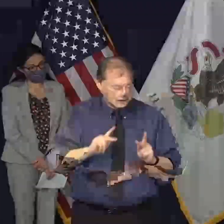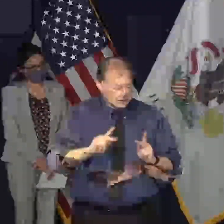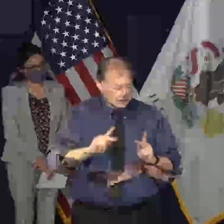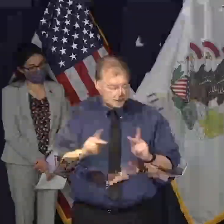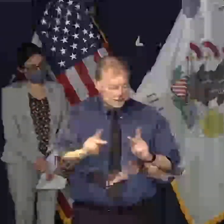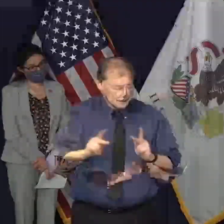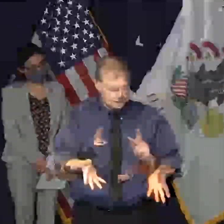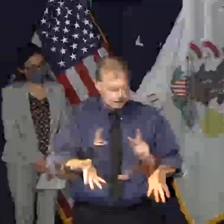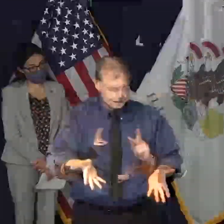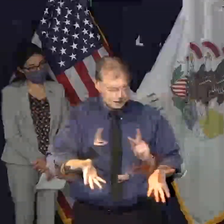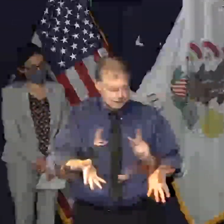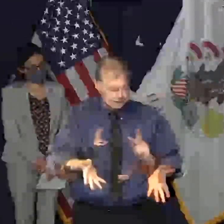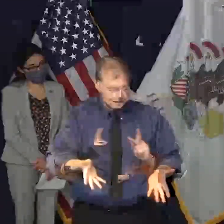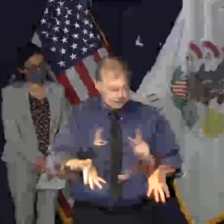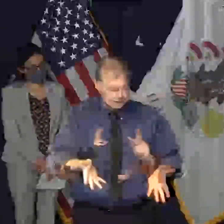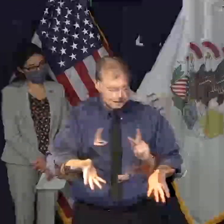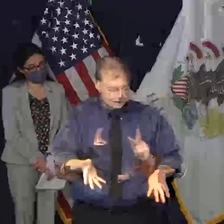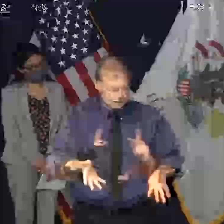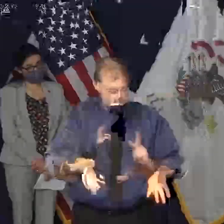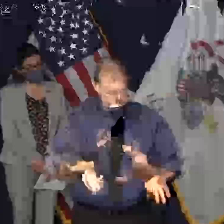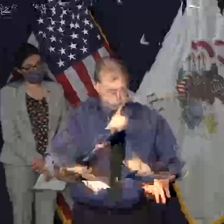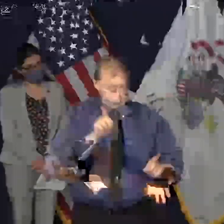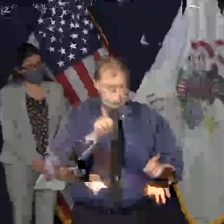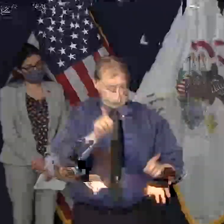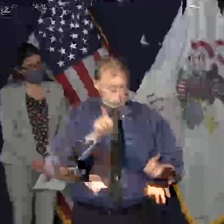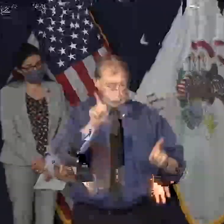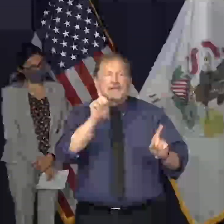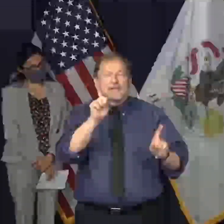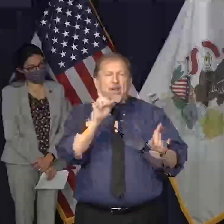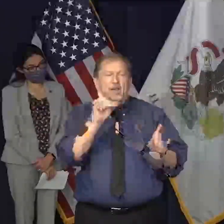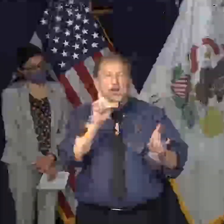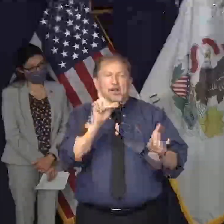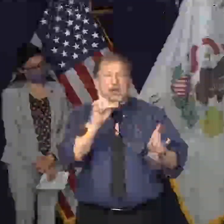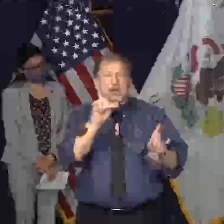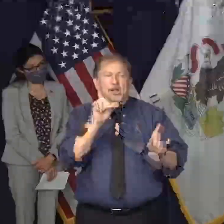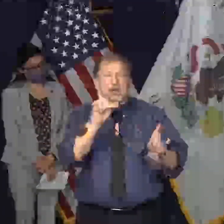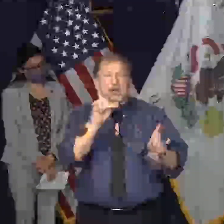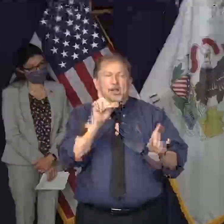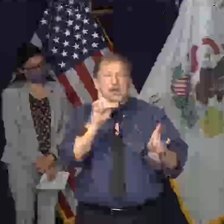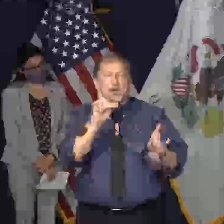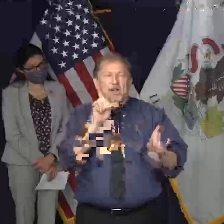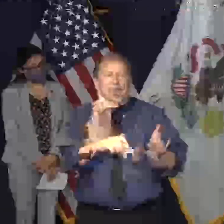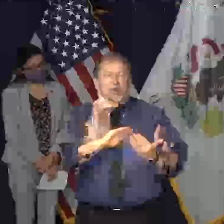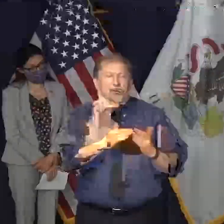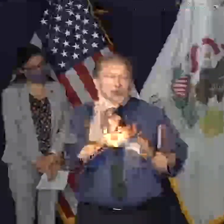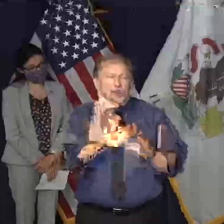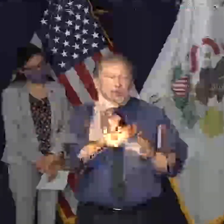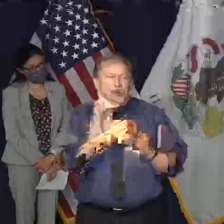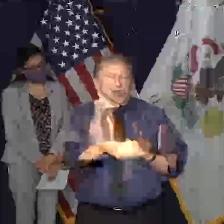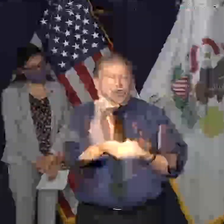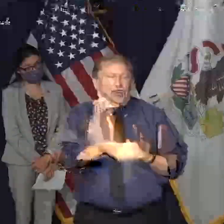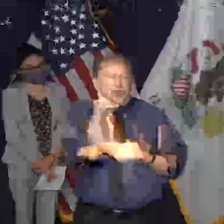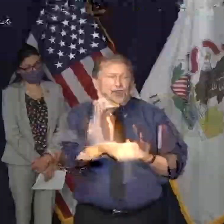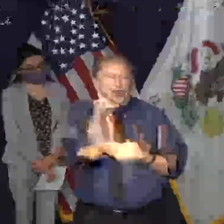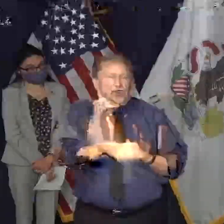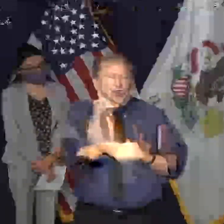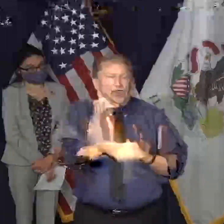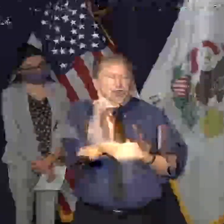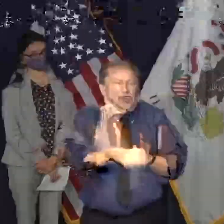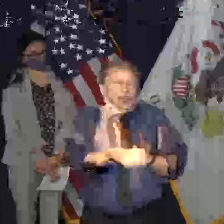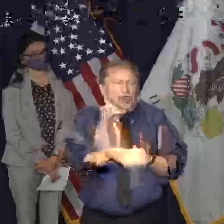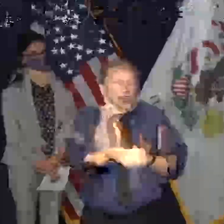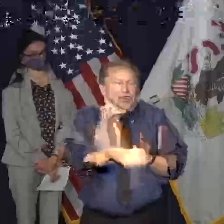change to achieve sustainable economic impact throughout entrepreneurship. In 2019, we